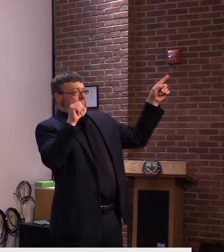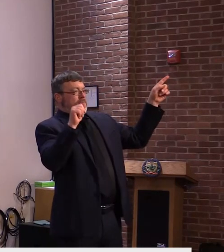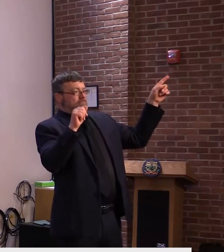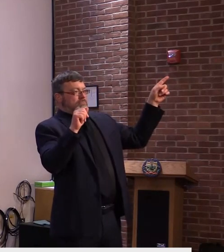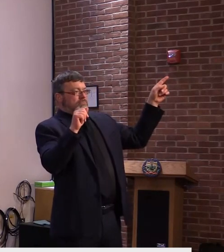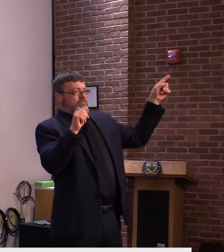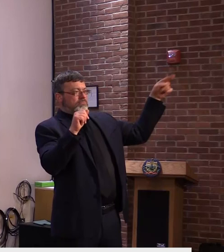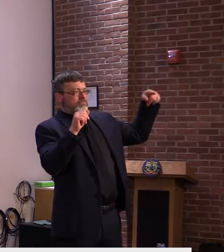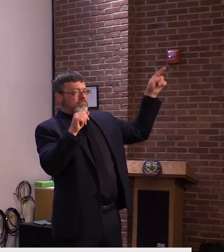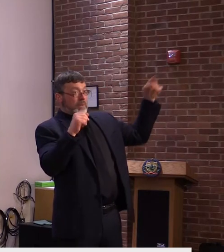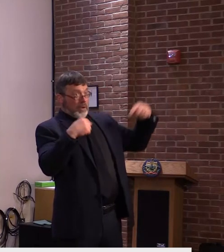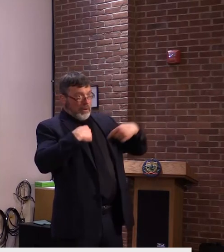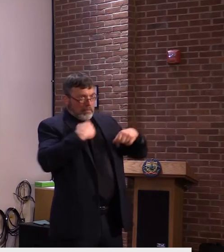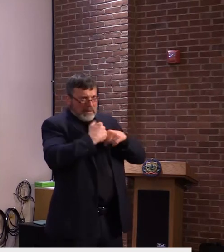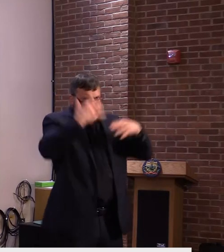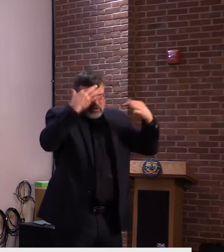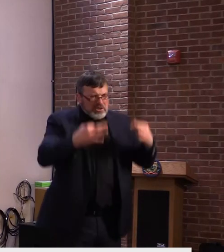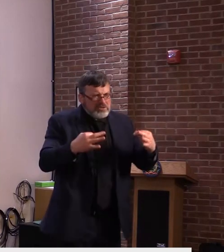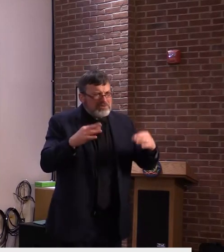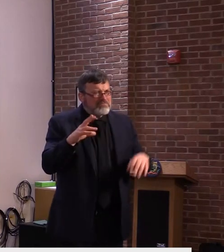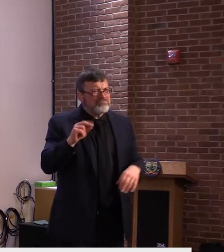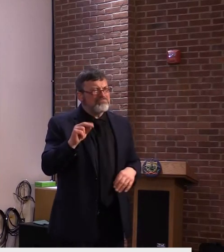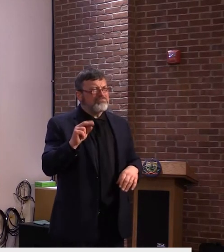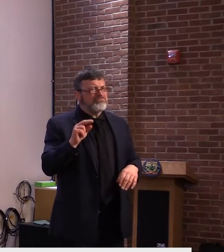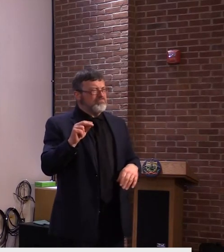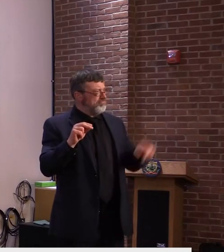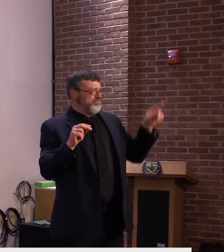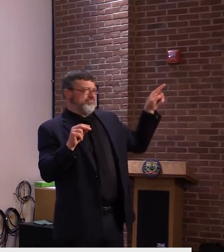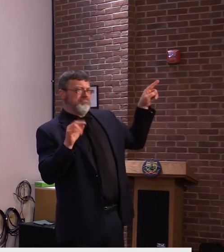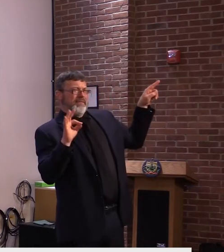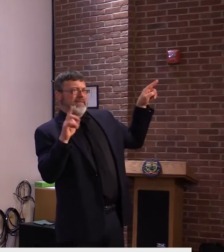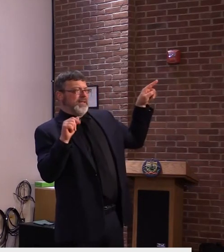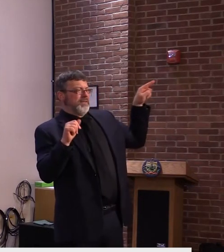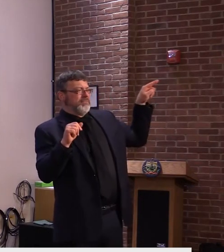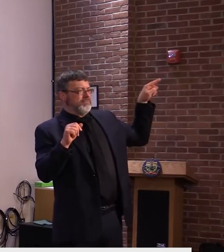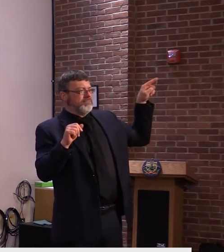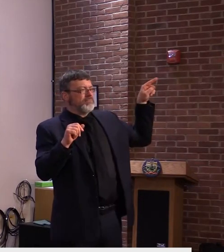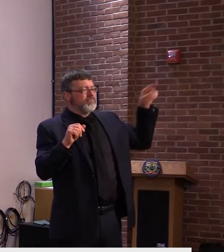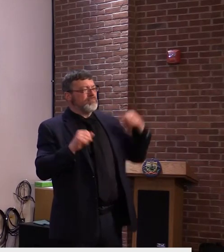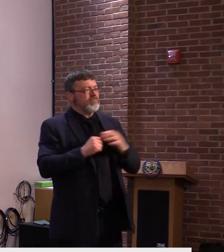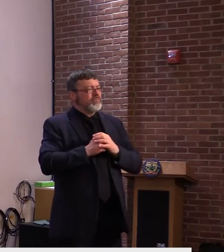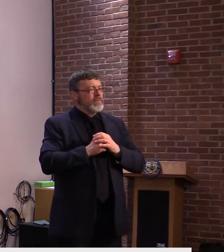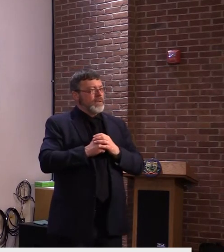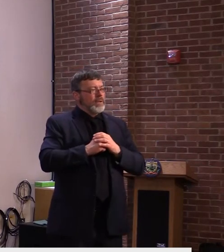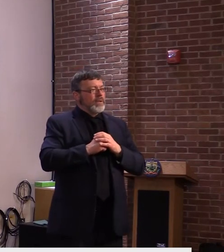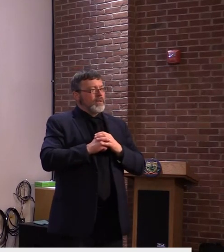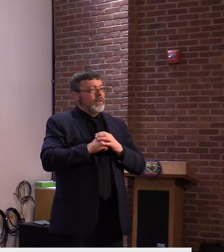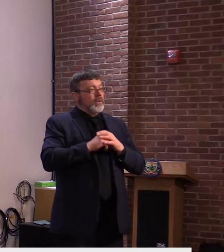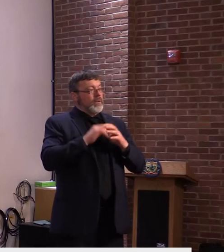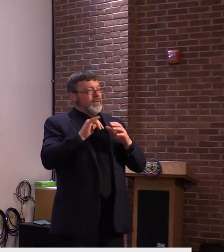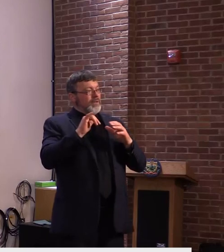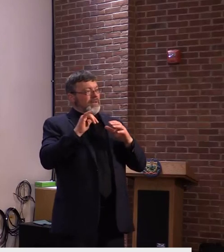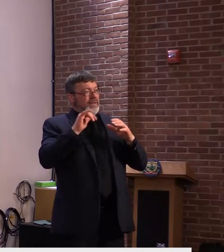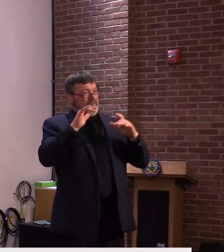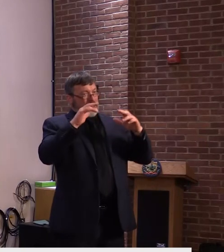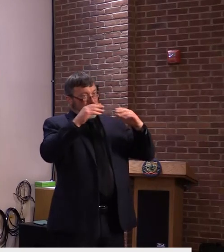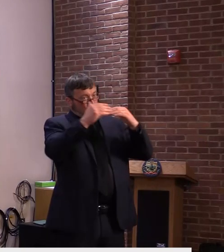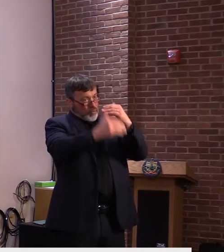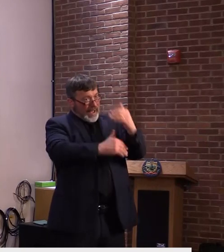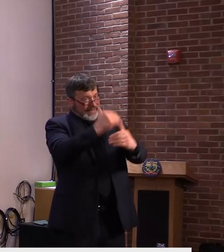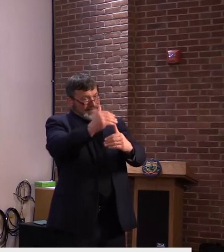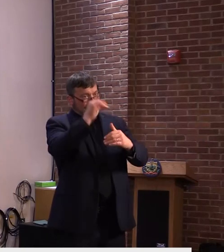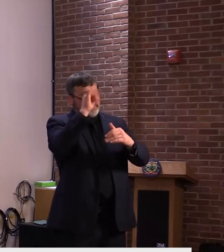decisions in a vacuum, and the bottom line is the whole process has to be gone through, beginning